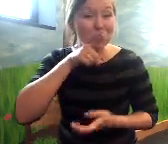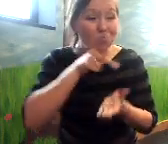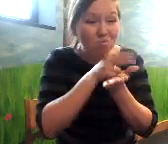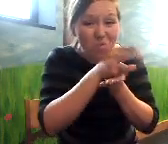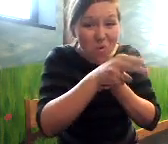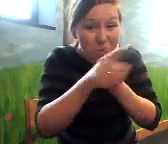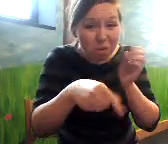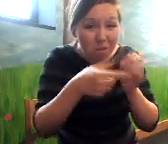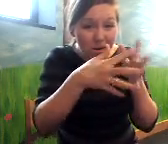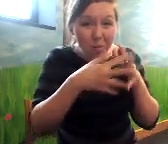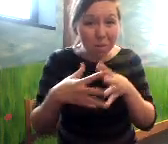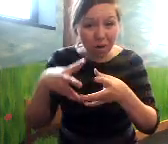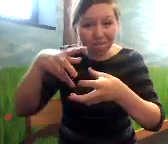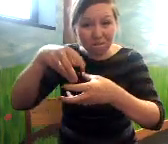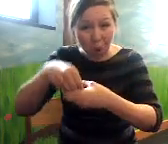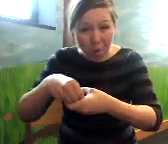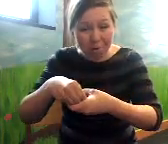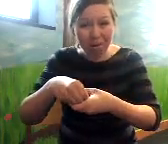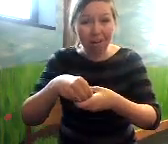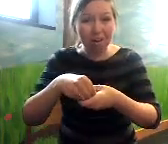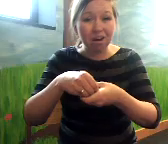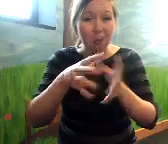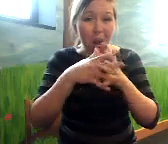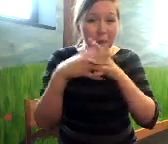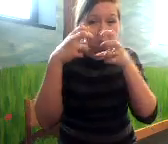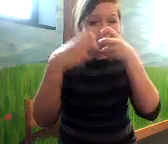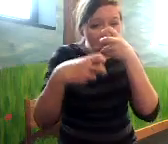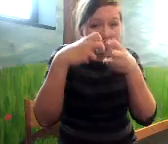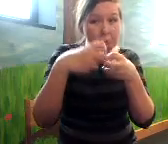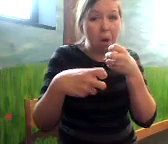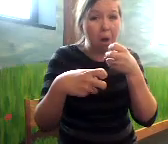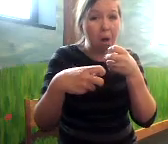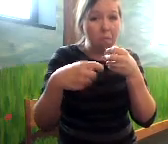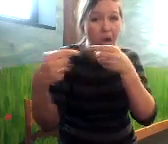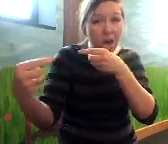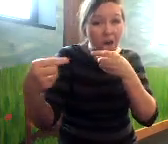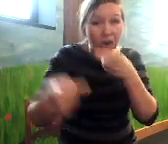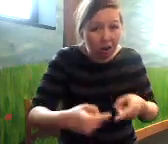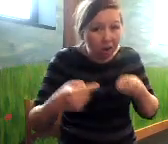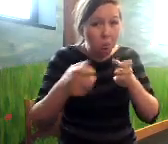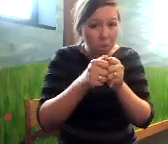the very important offensive. In one single day,